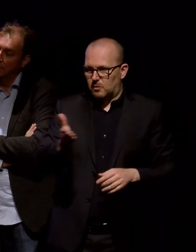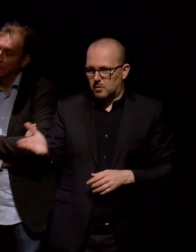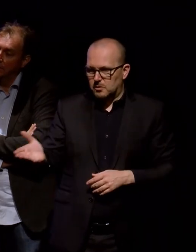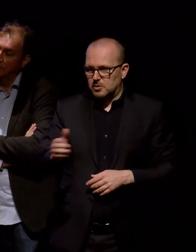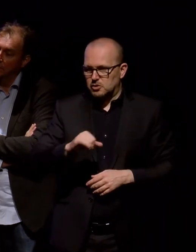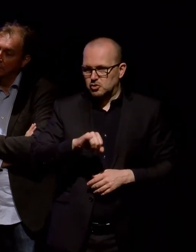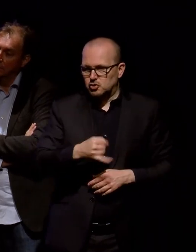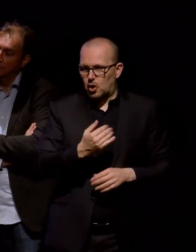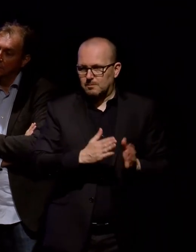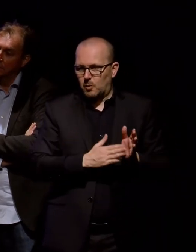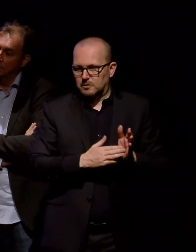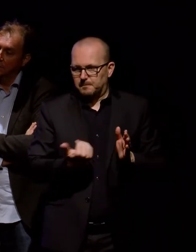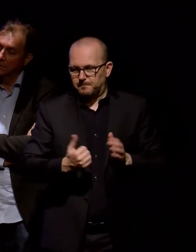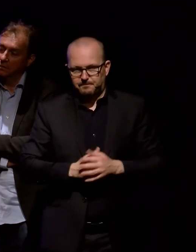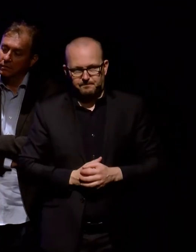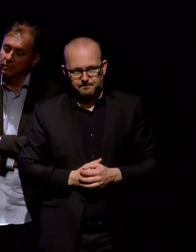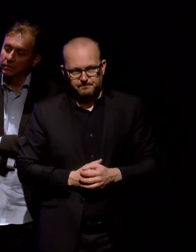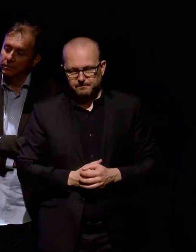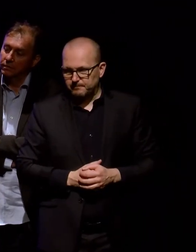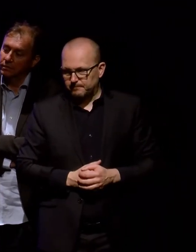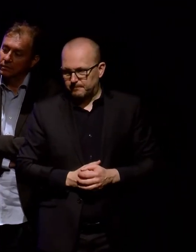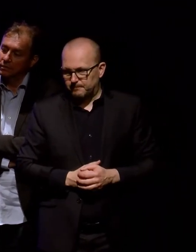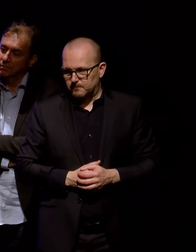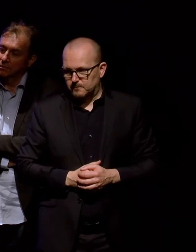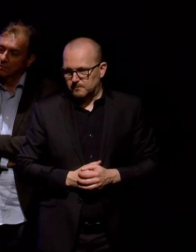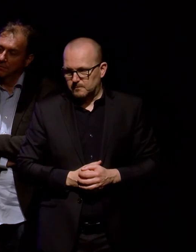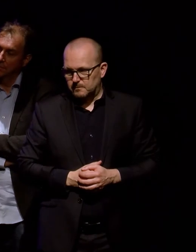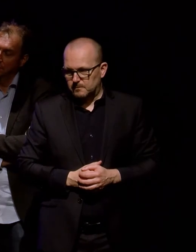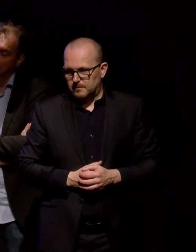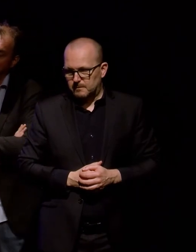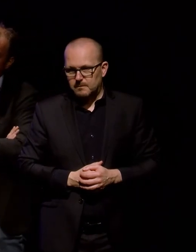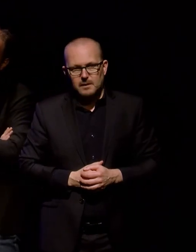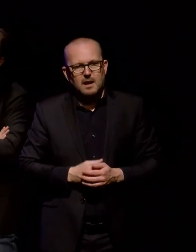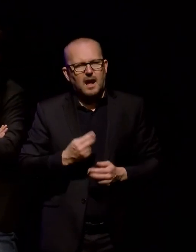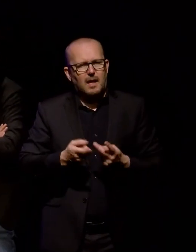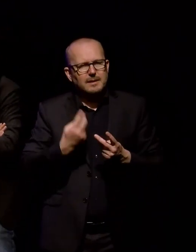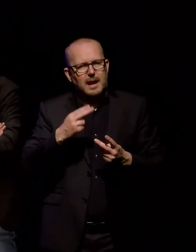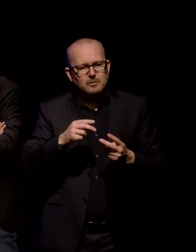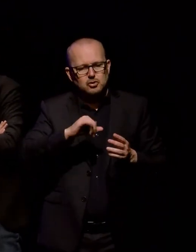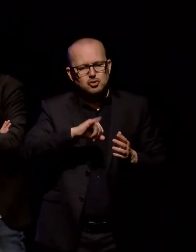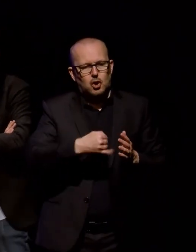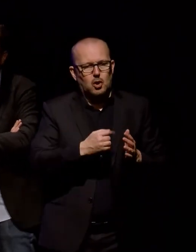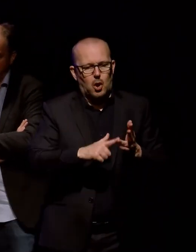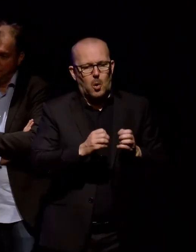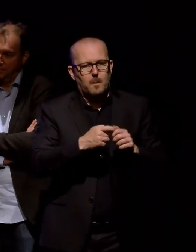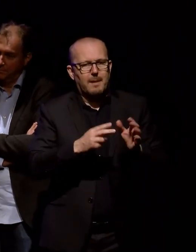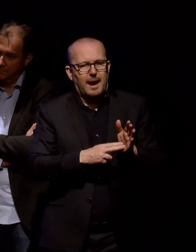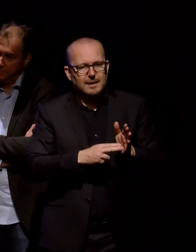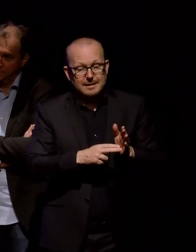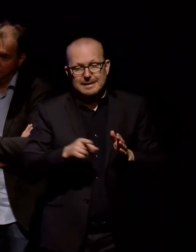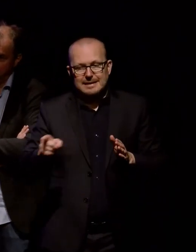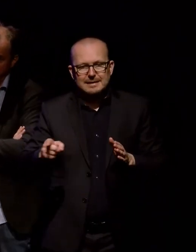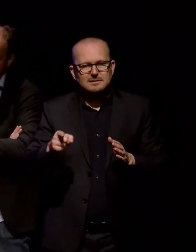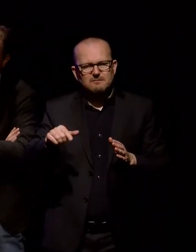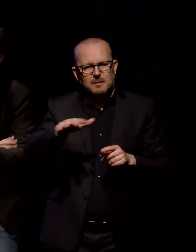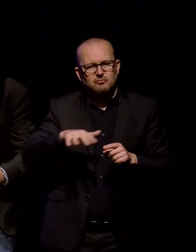John, or Balung, which is his skin name, we'll probably refer to him interchangeably as John or Balung, is a Kuninjku elder and